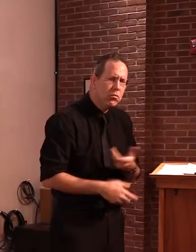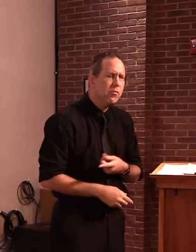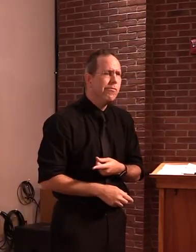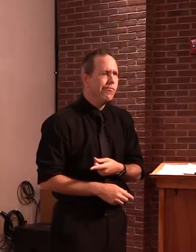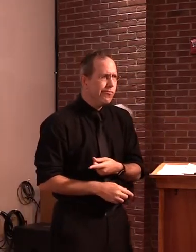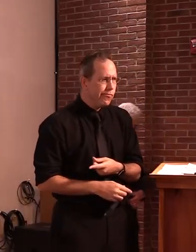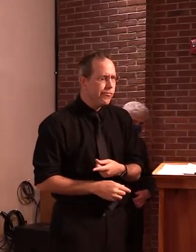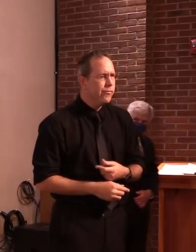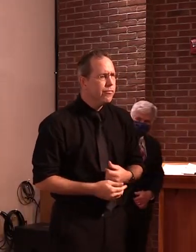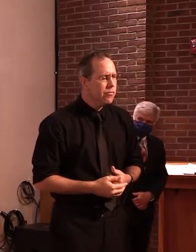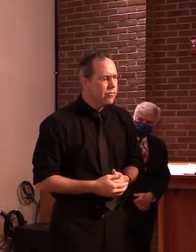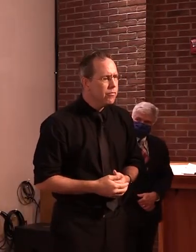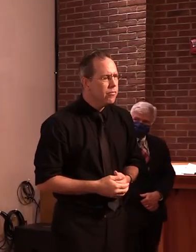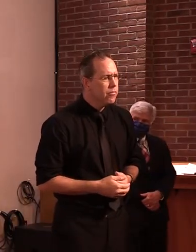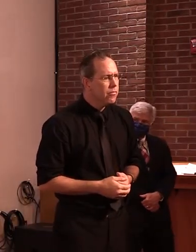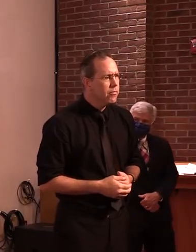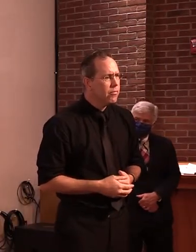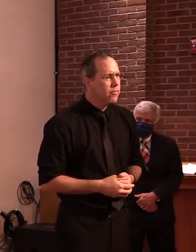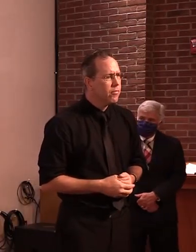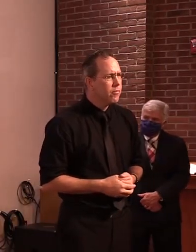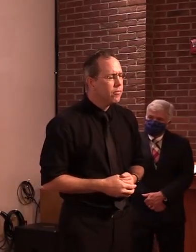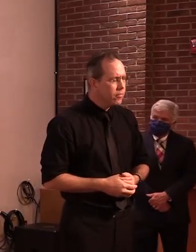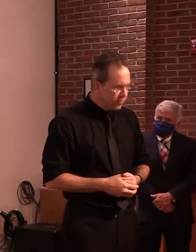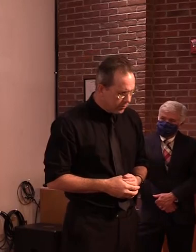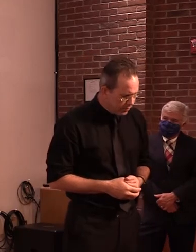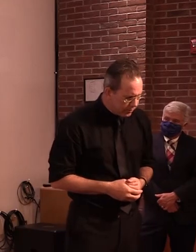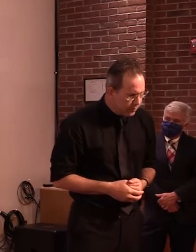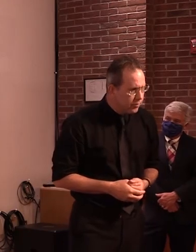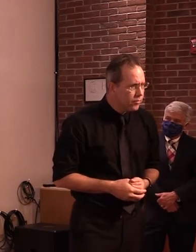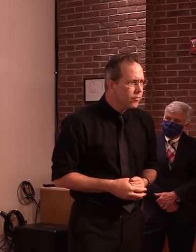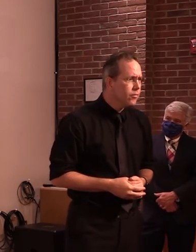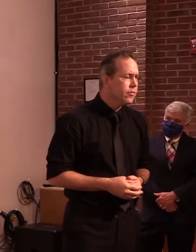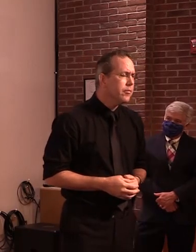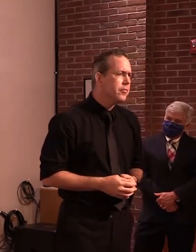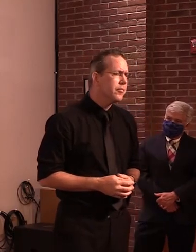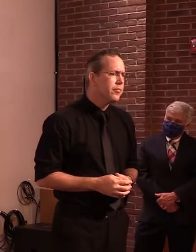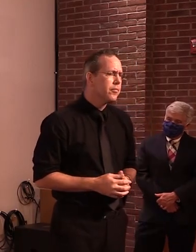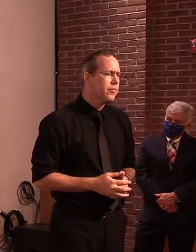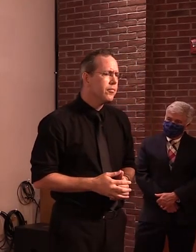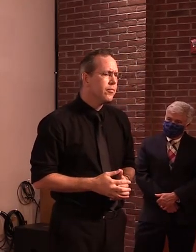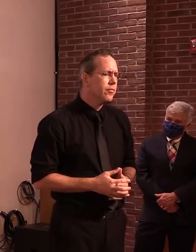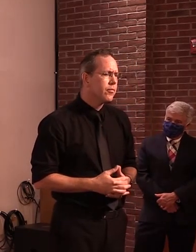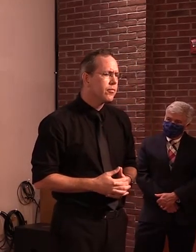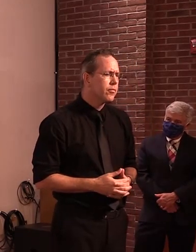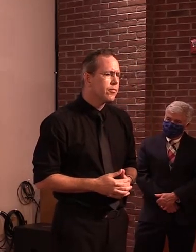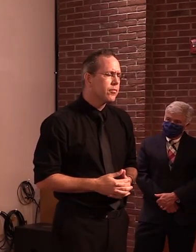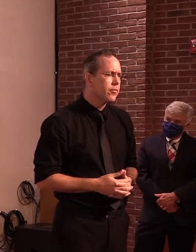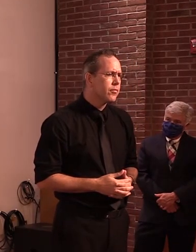Mike, our meetings, when we have our meetings together,